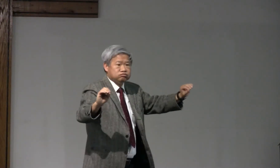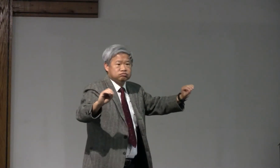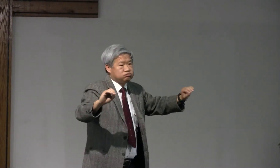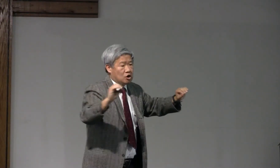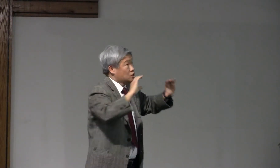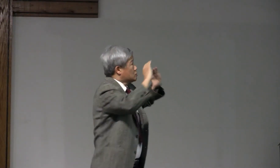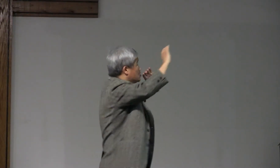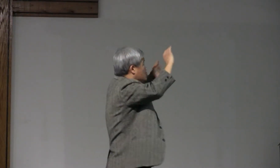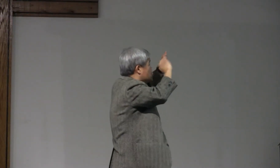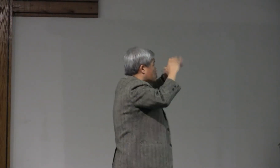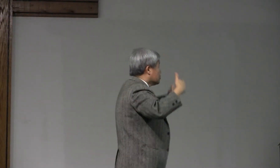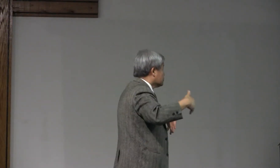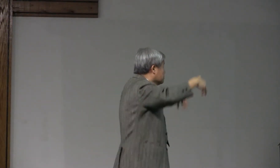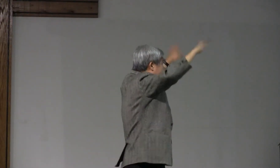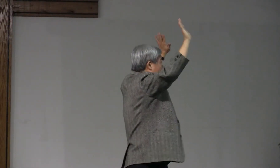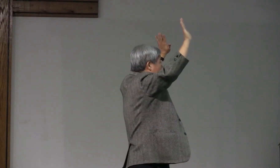or play with the baby.